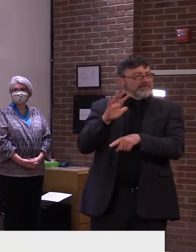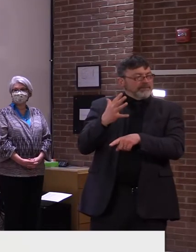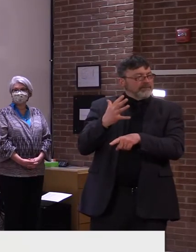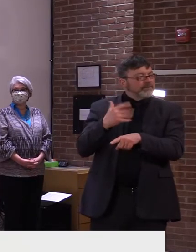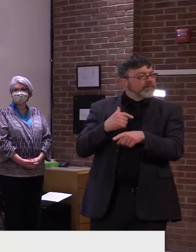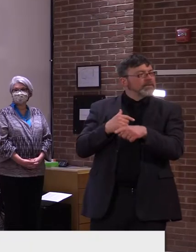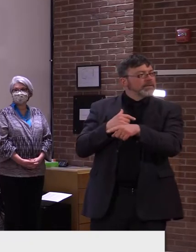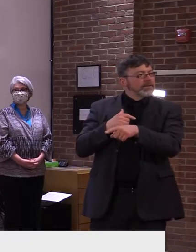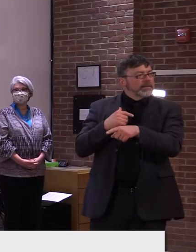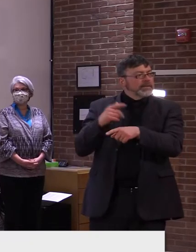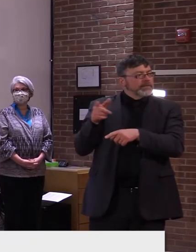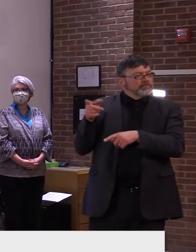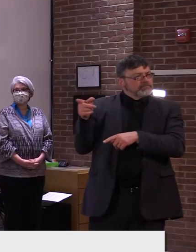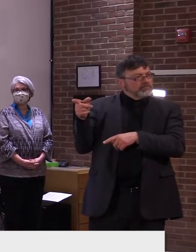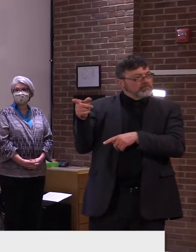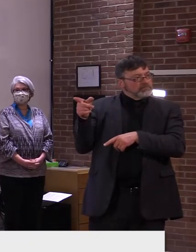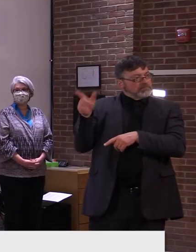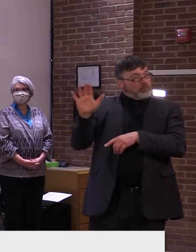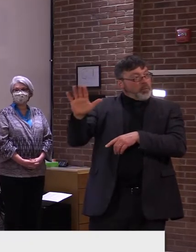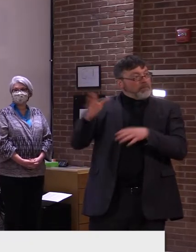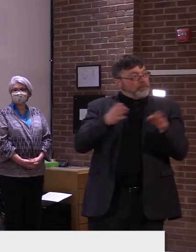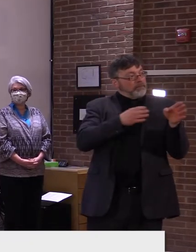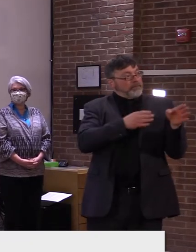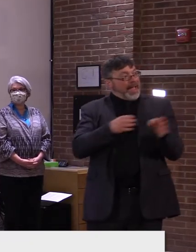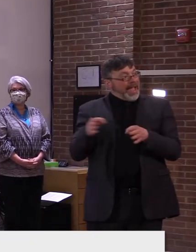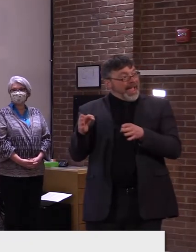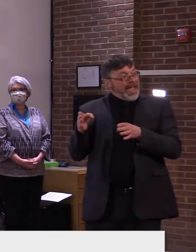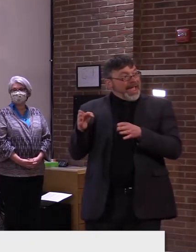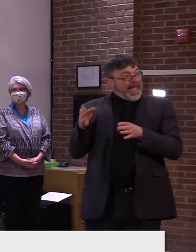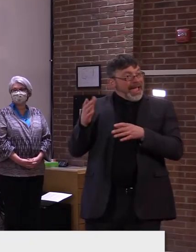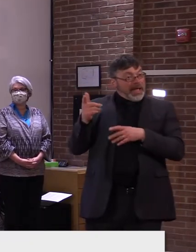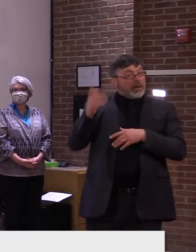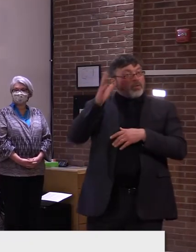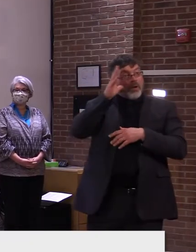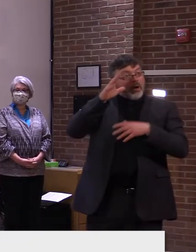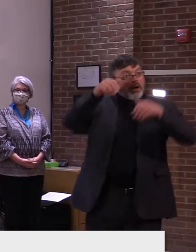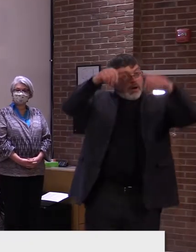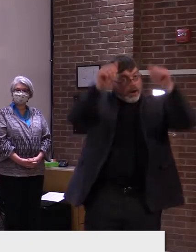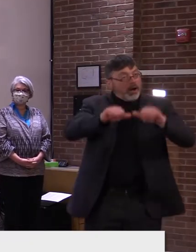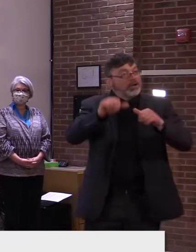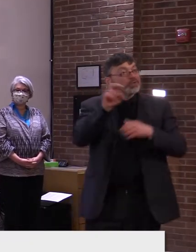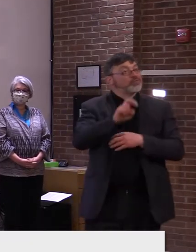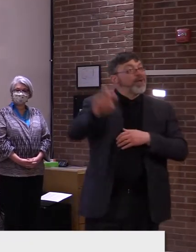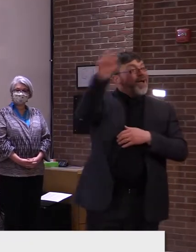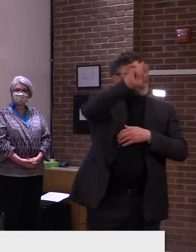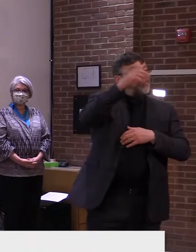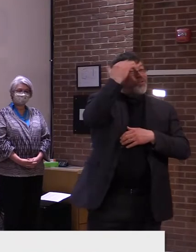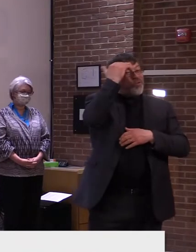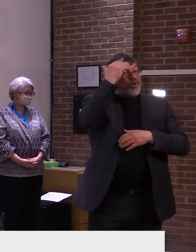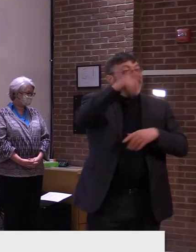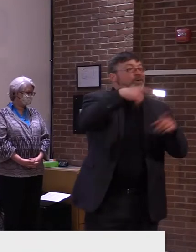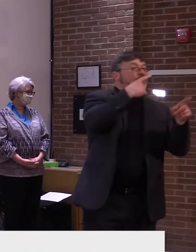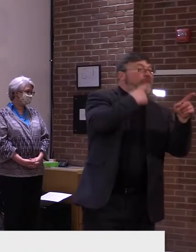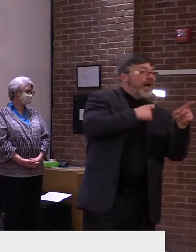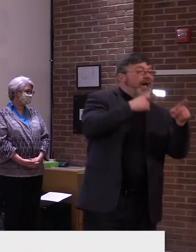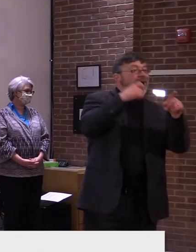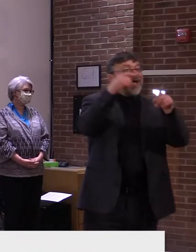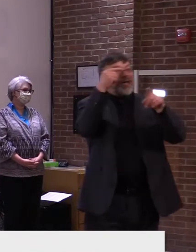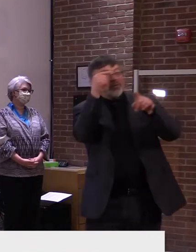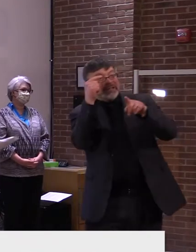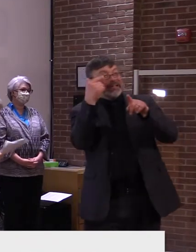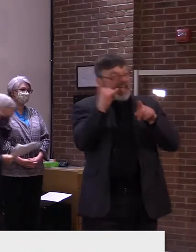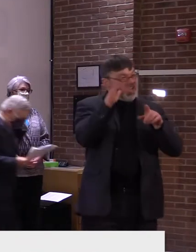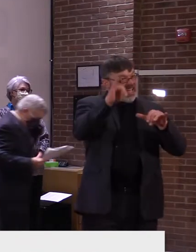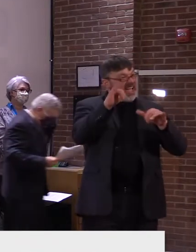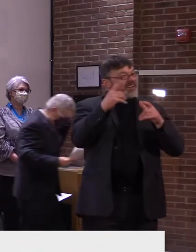in the spring that will compare us to our neighboring states and give us some sense about safety. Is that coming back? You